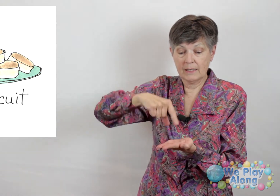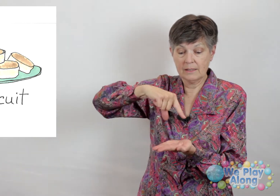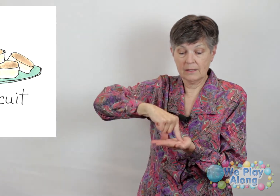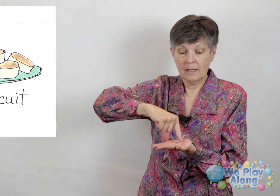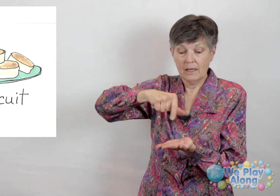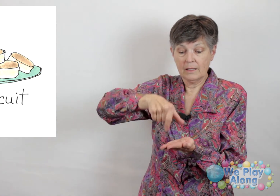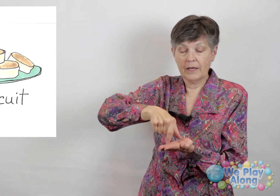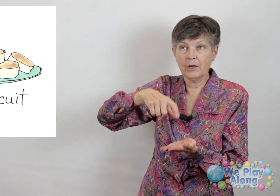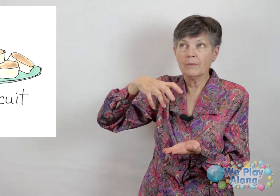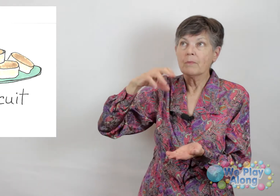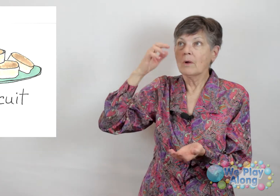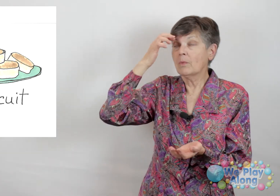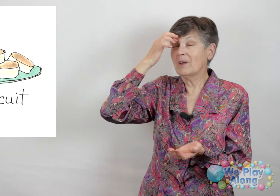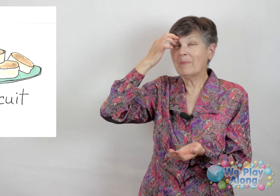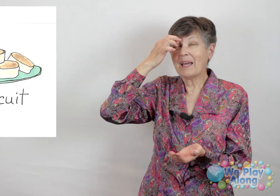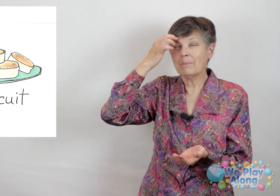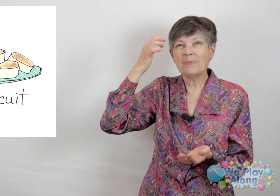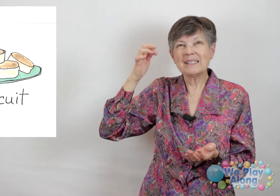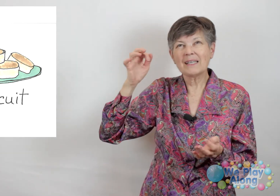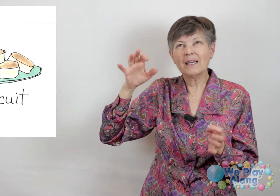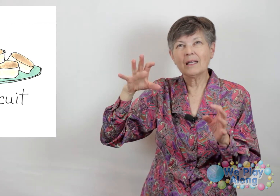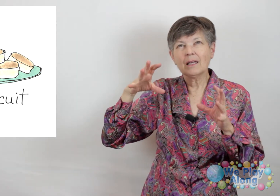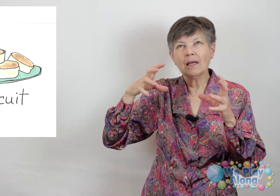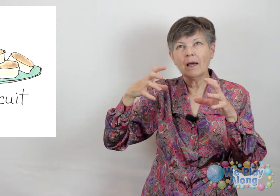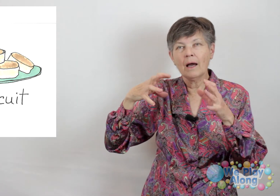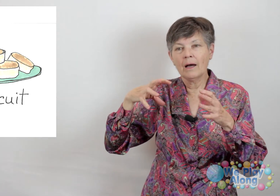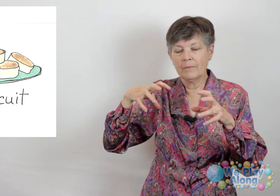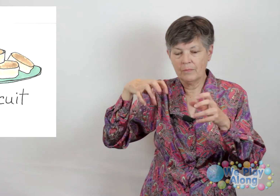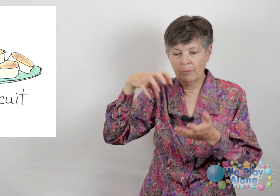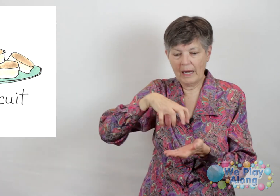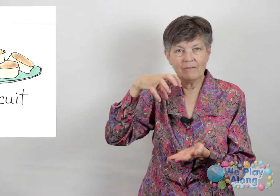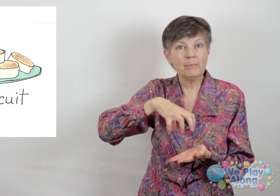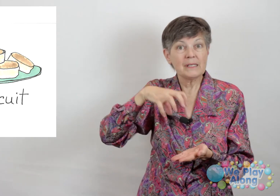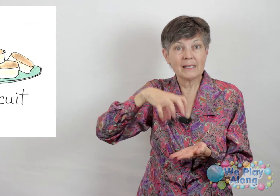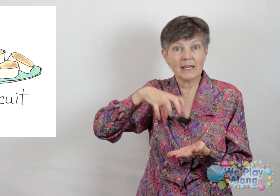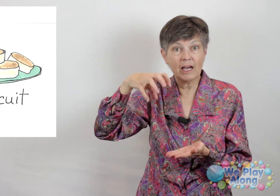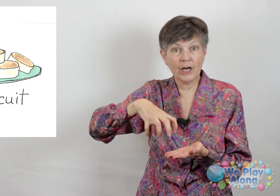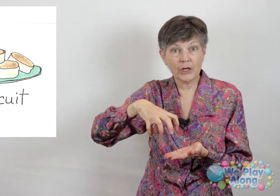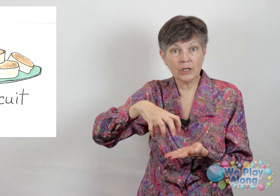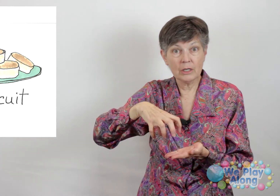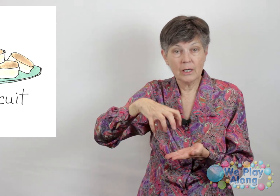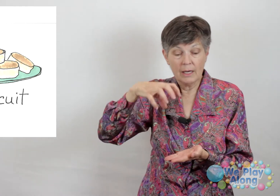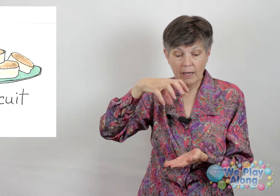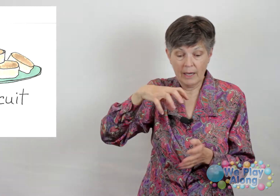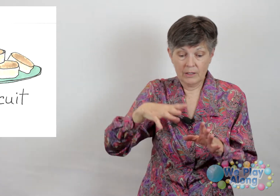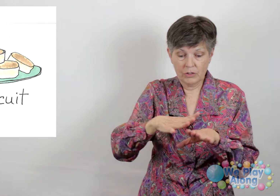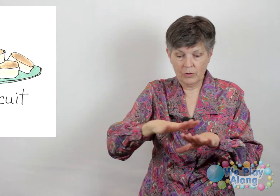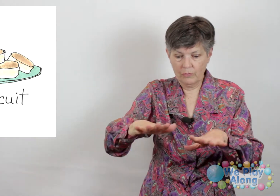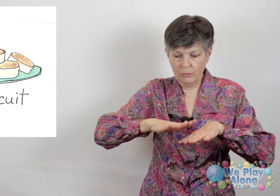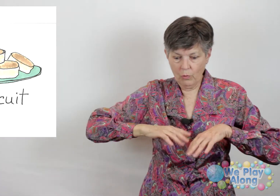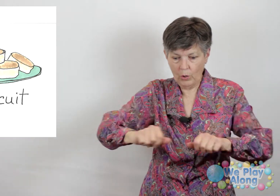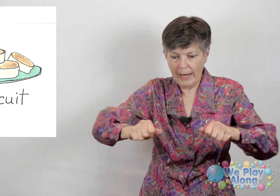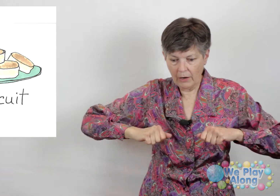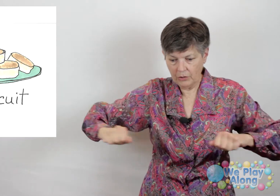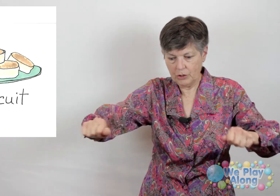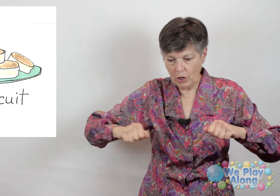this. Like when you make a biscuit, you might have a biscuit cutter. And so you roll out your